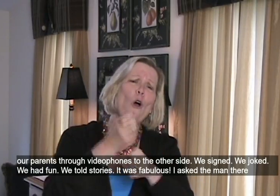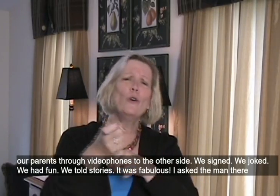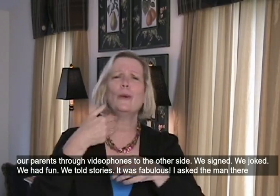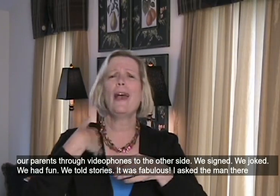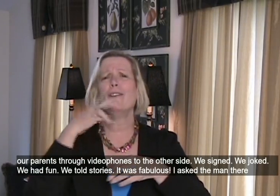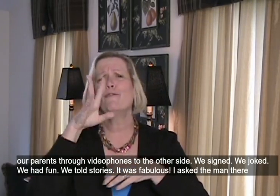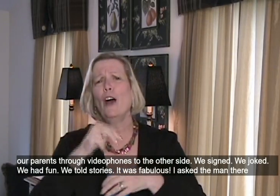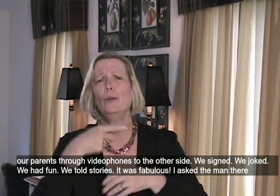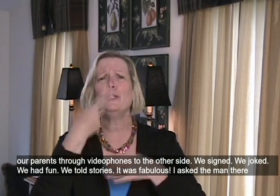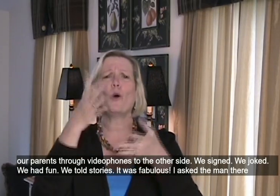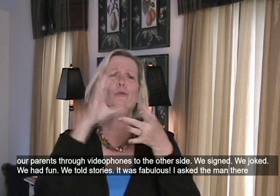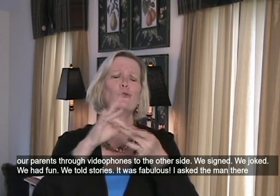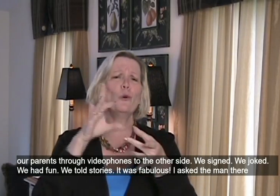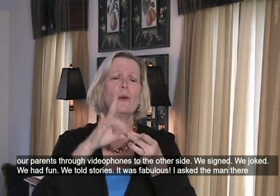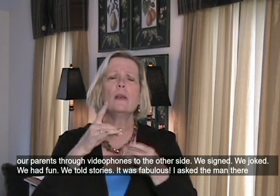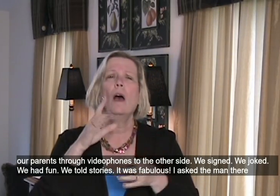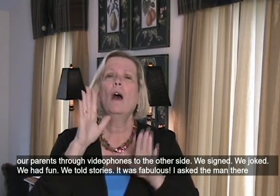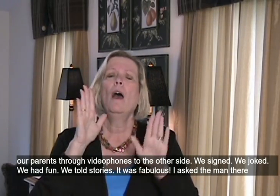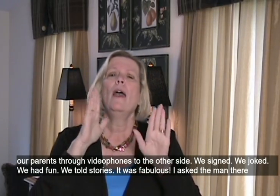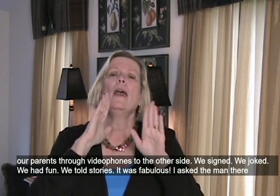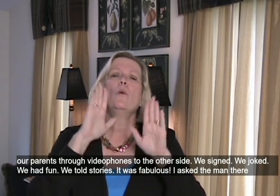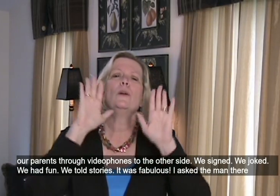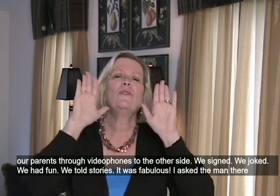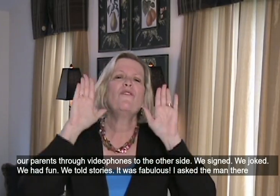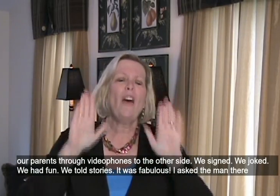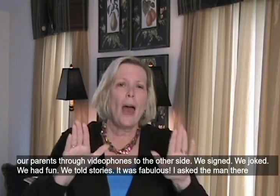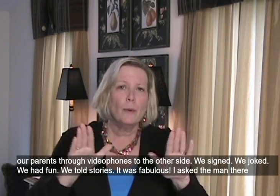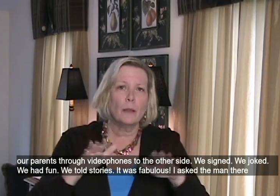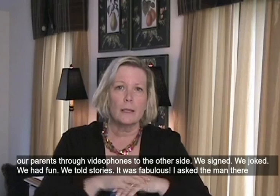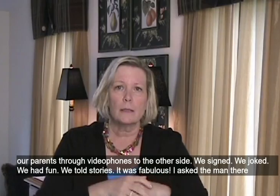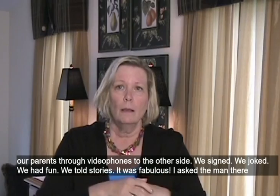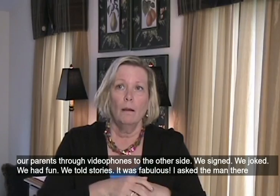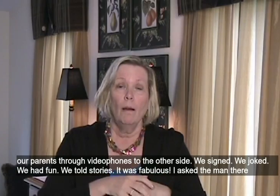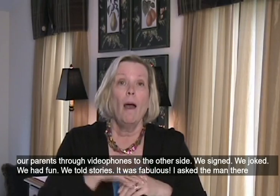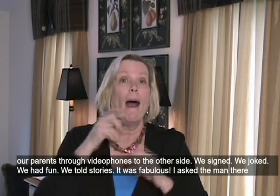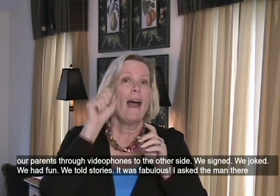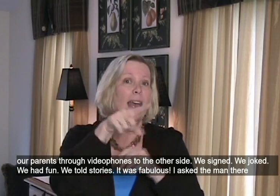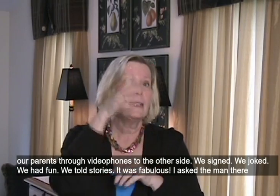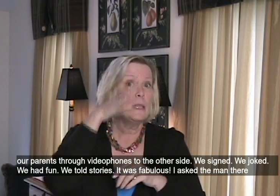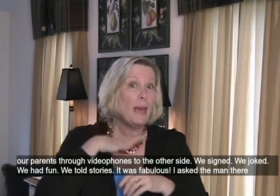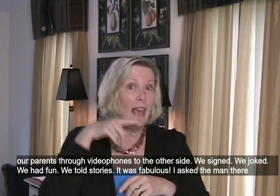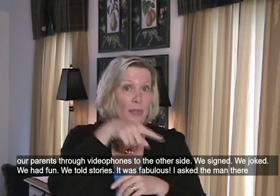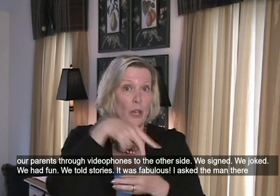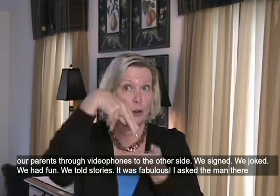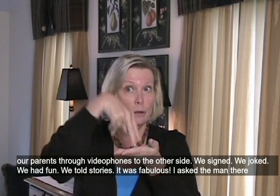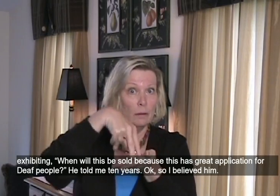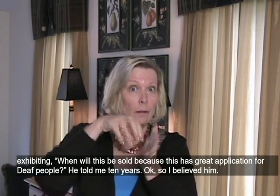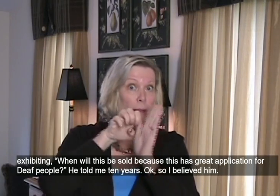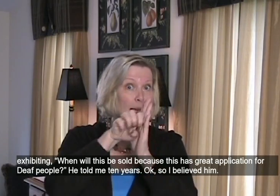joked, we had fun, we told stories. It was fabulous. I asked the man there